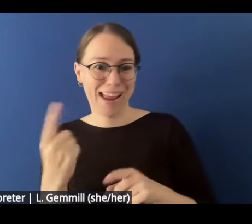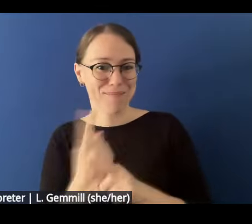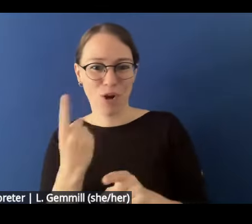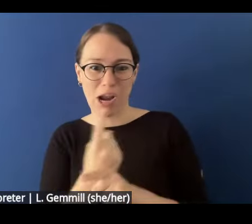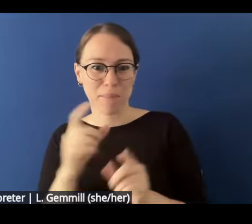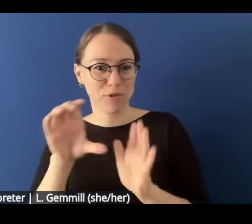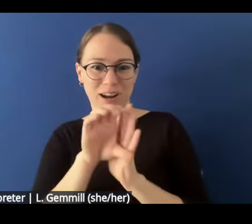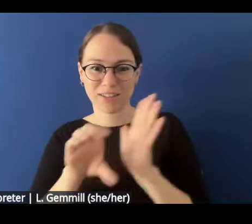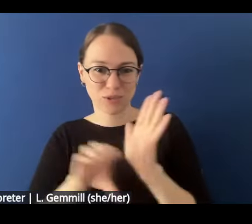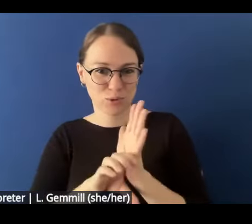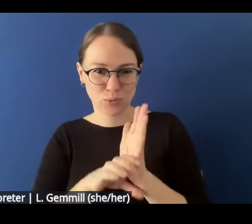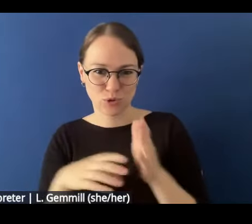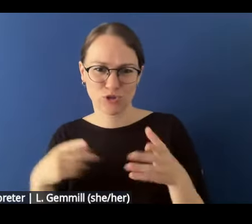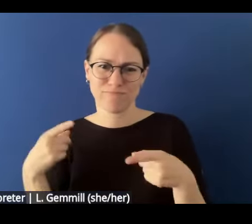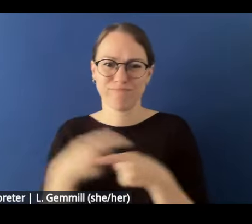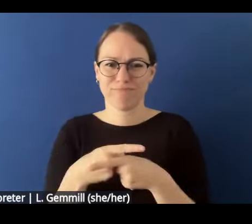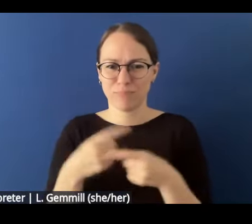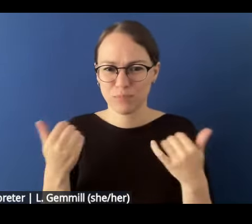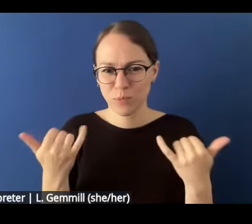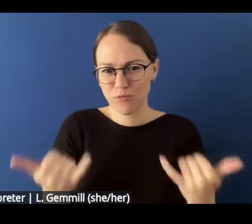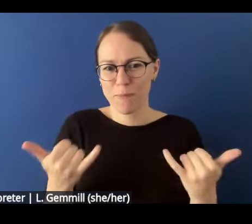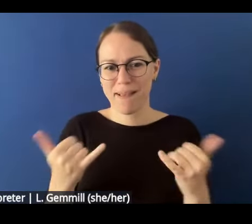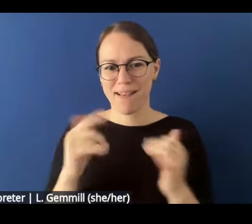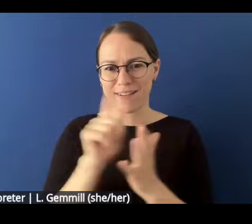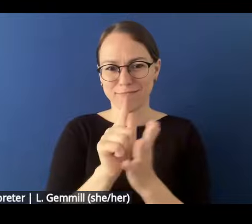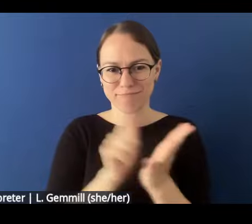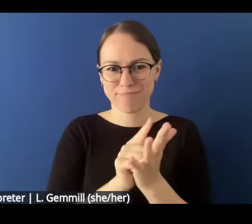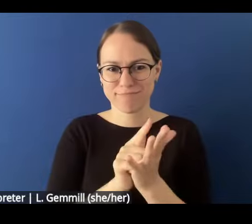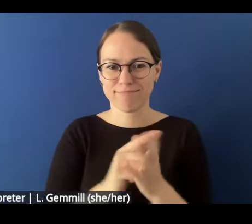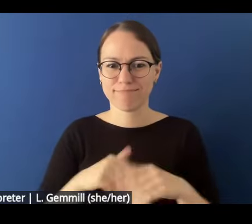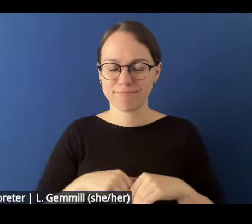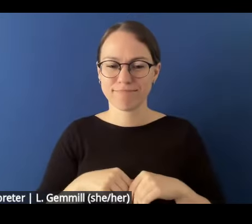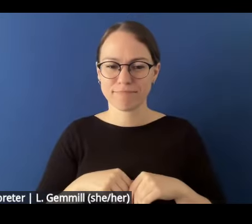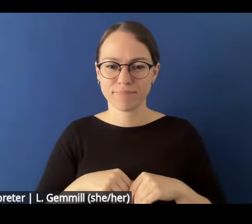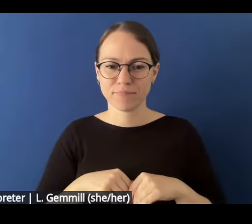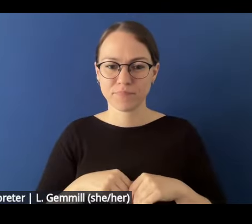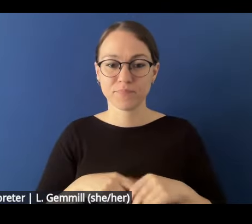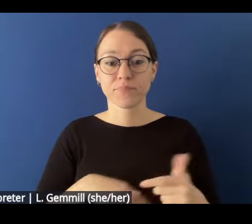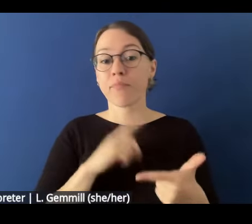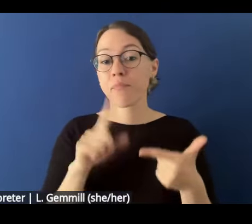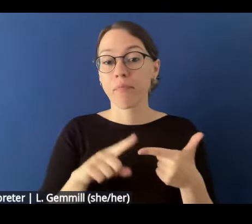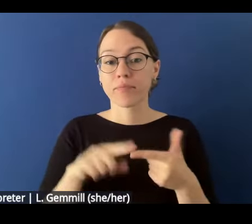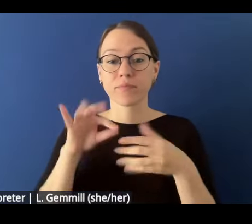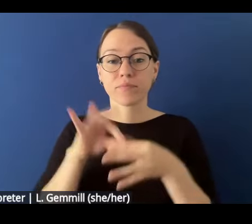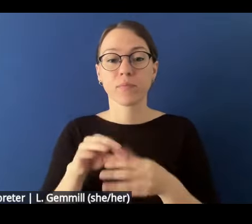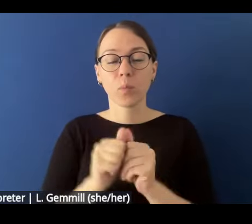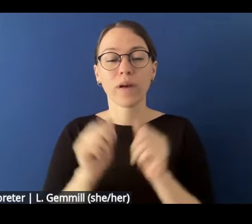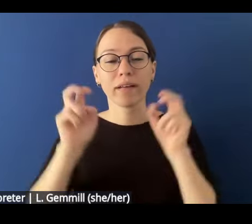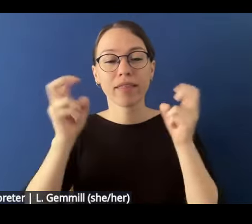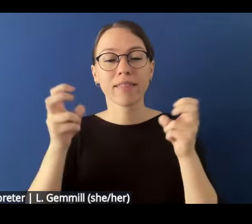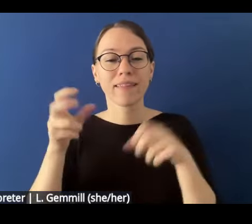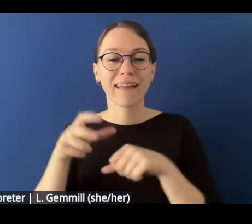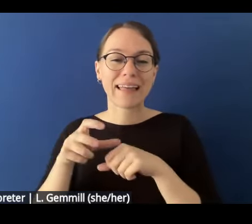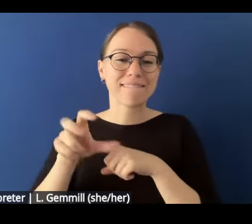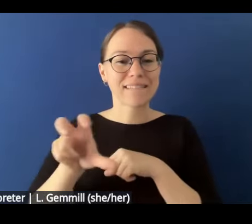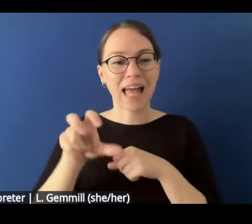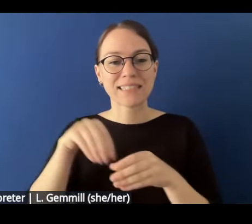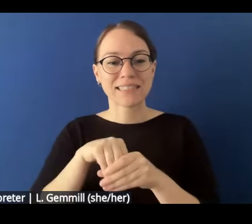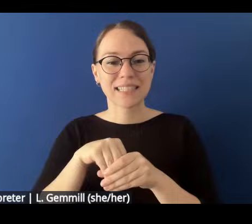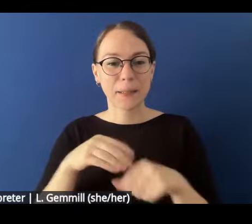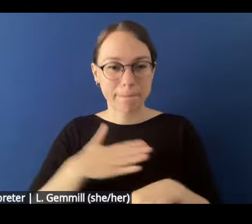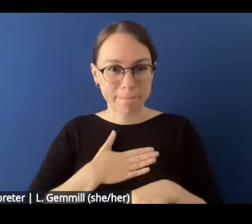difficult. A second item relates to the Invest in My Kids proposal. I was not at